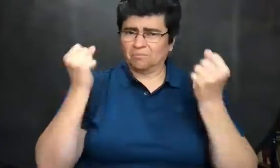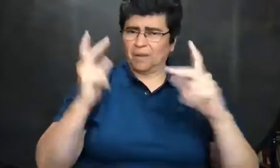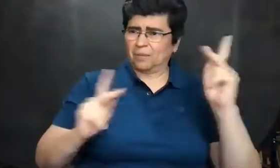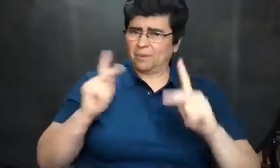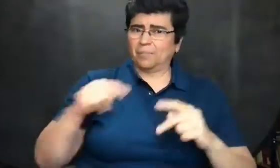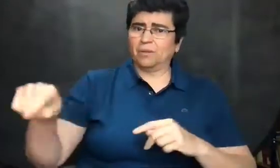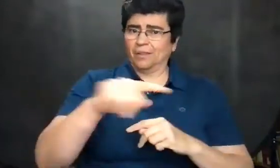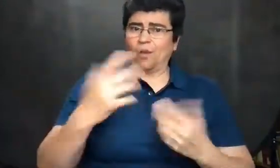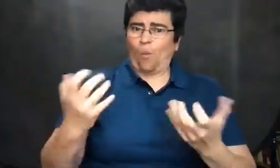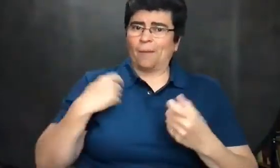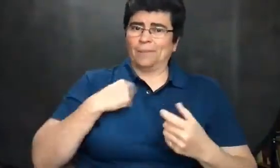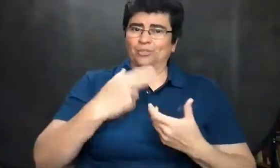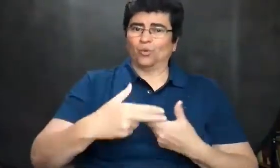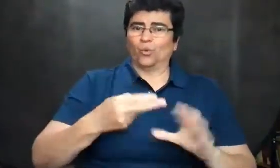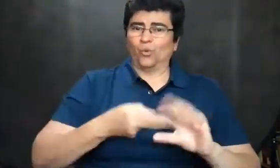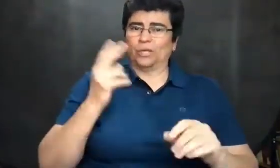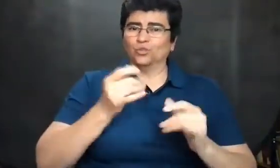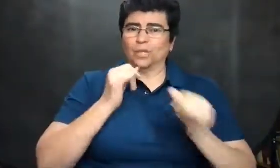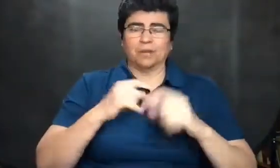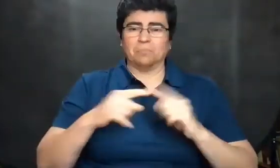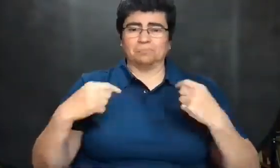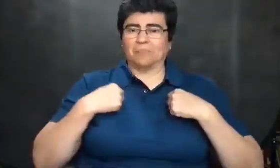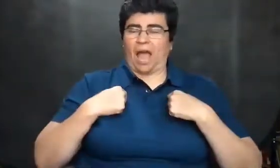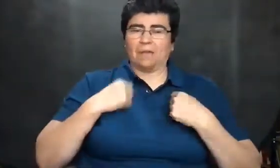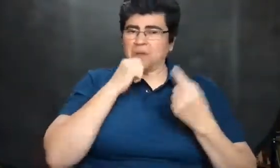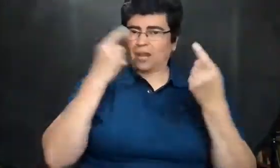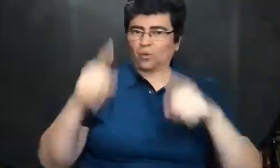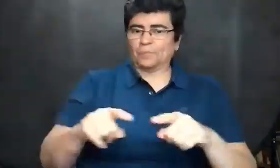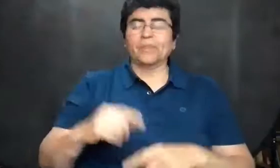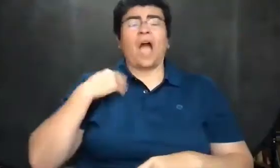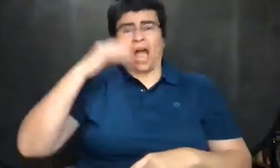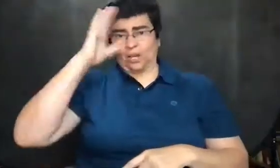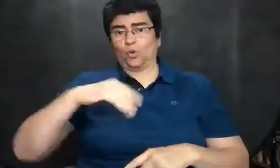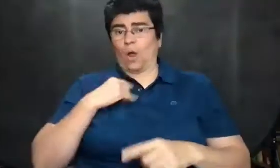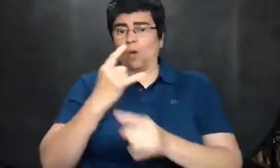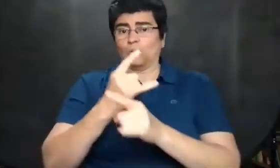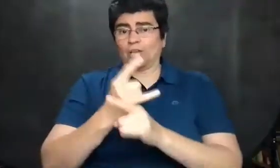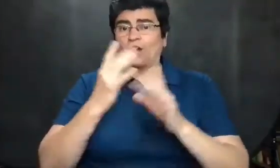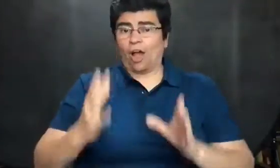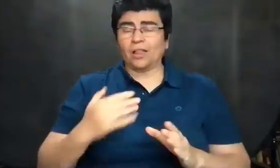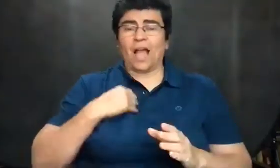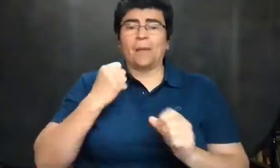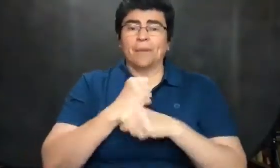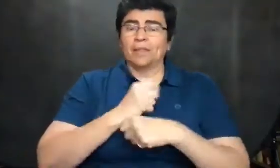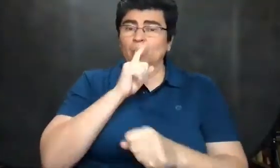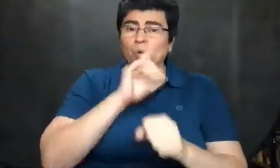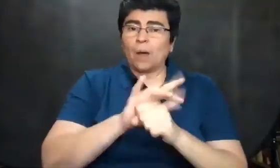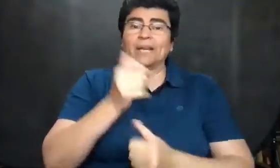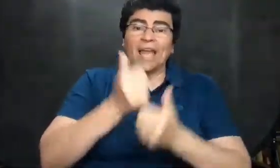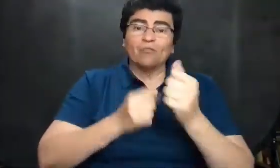quit drinking. I just wasn't among them. I knew that I was alcoholic, and I made the promise that every alcoholic makes, and that is,